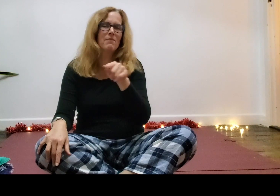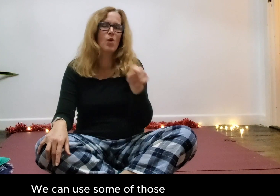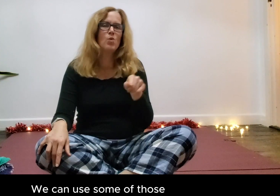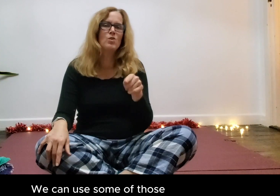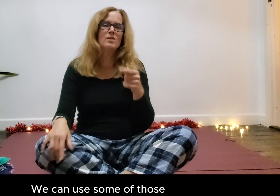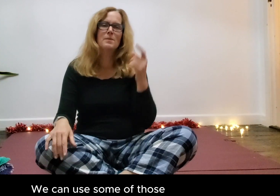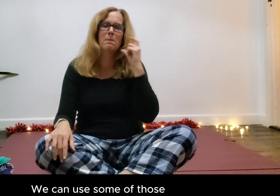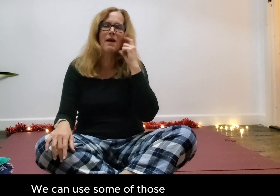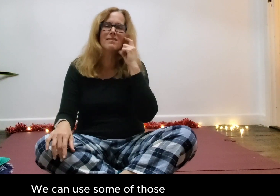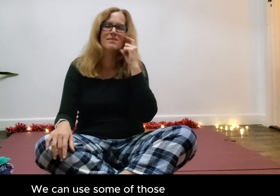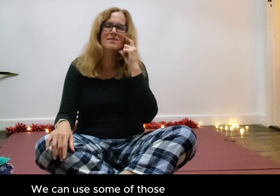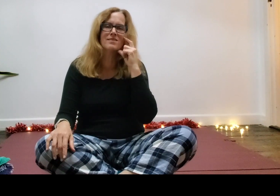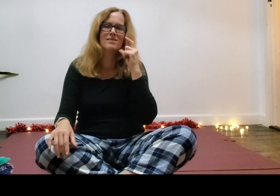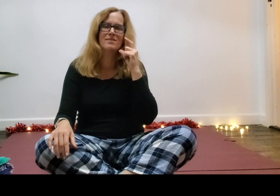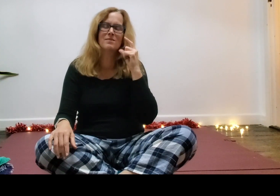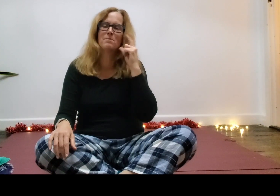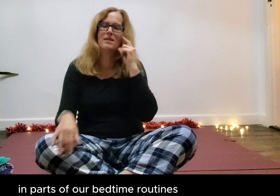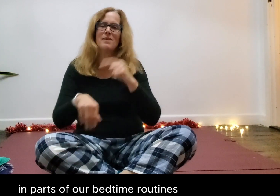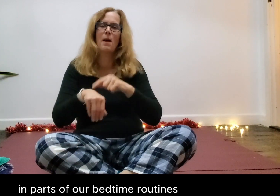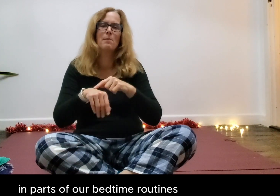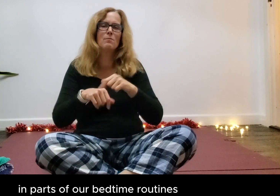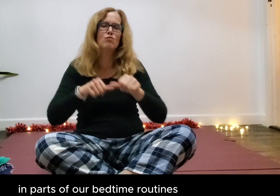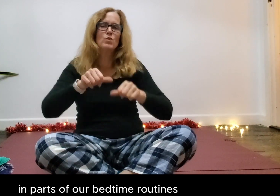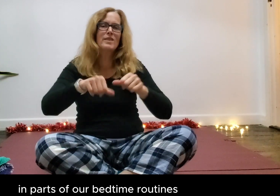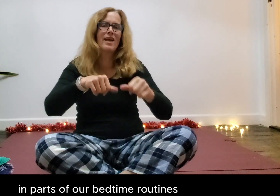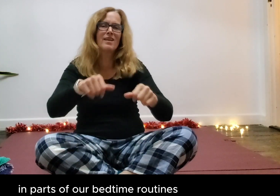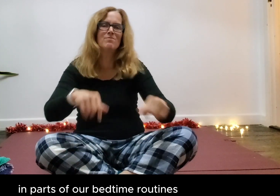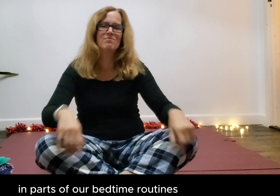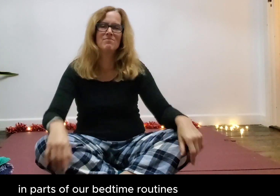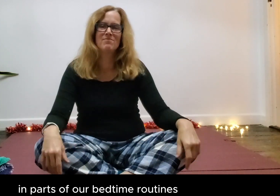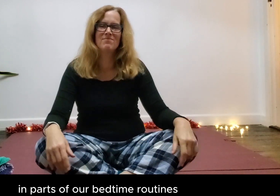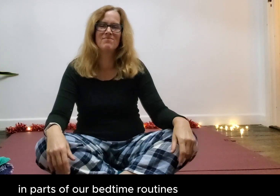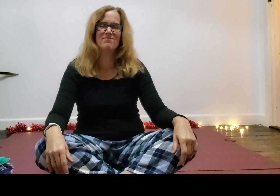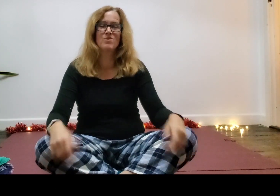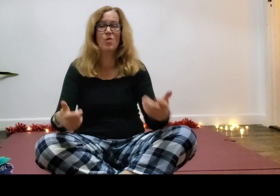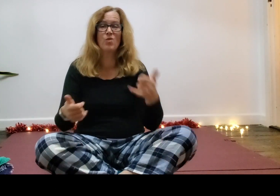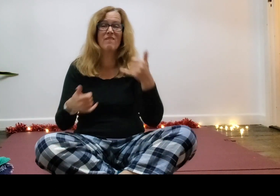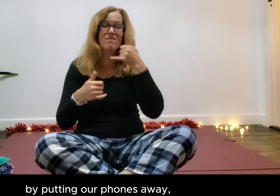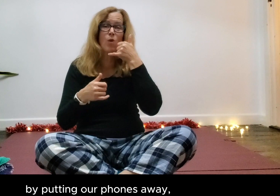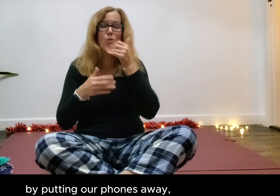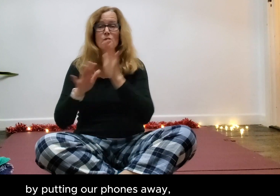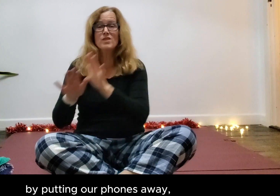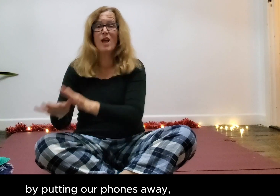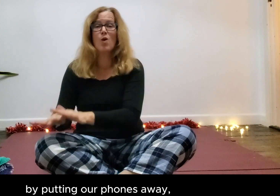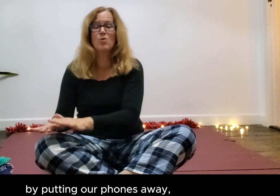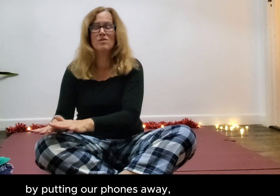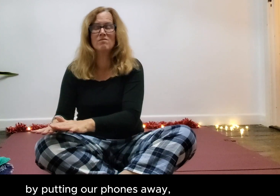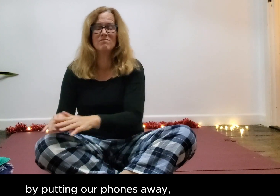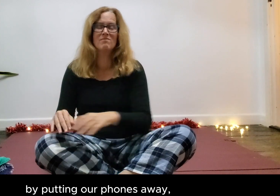We can use some of those in part of our bedtime routines by putting our phones